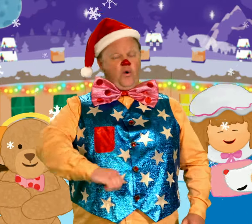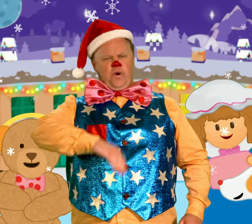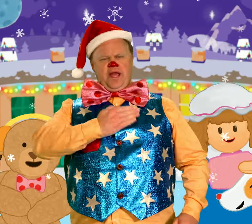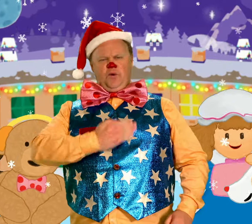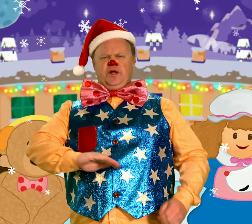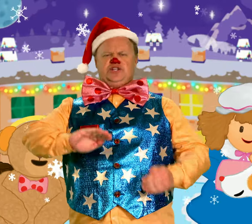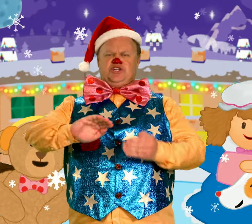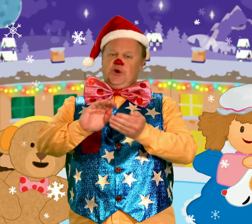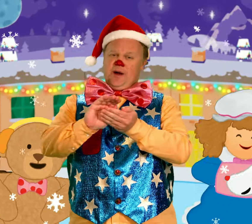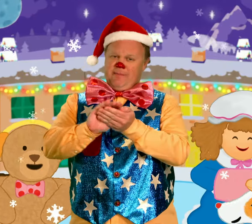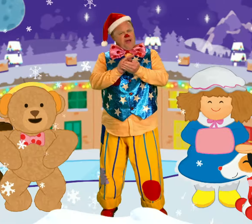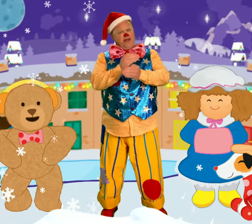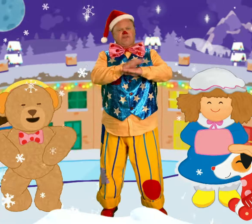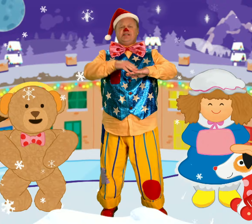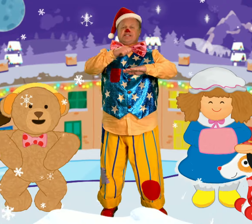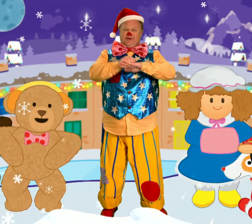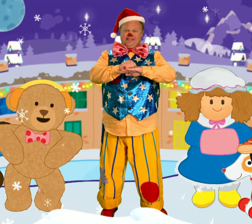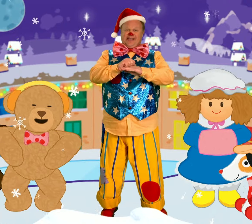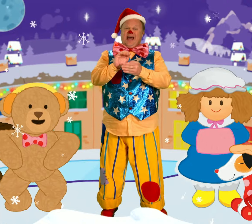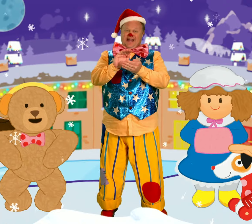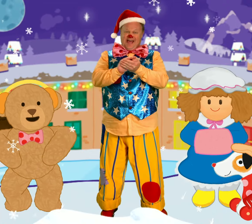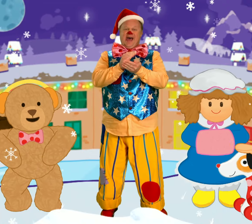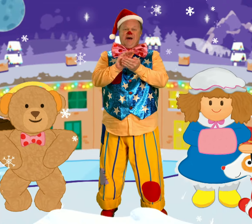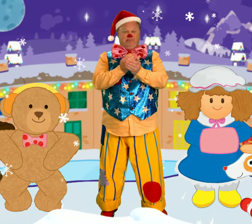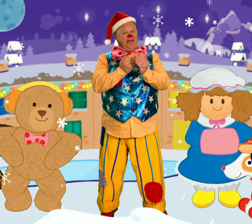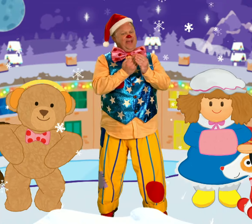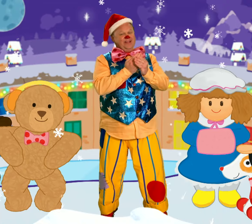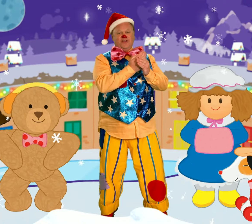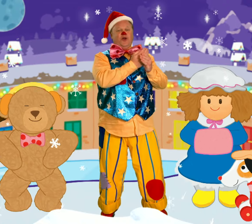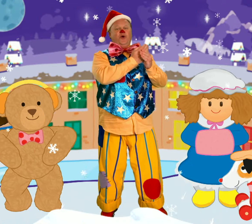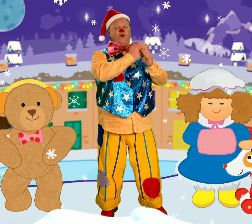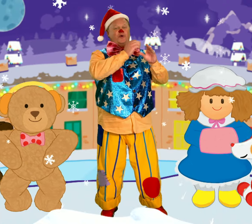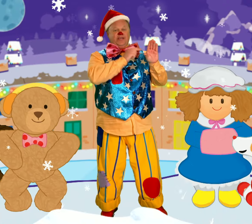We wish you a Merry Christmas and a Happy New